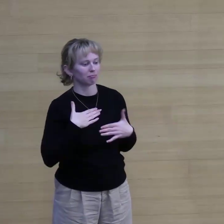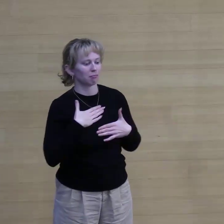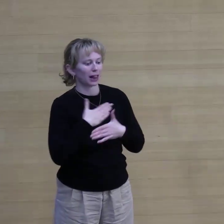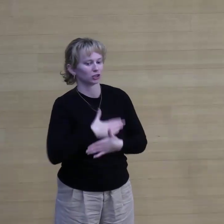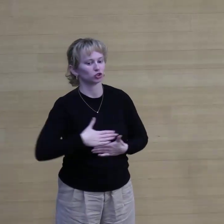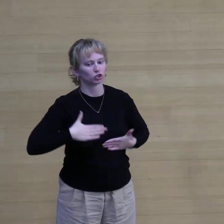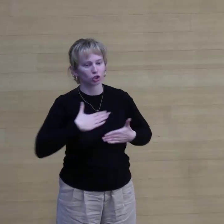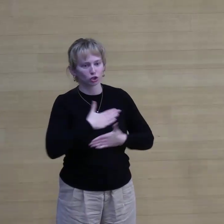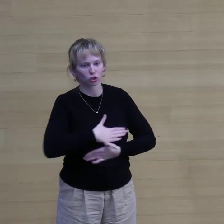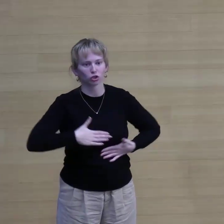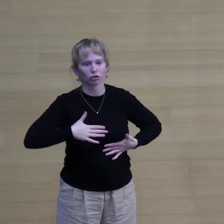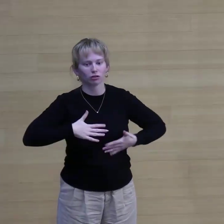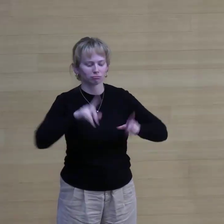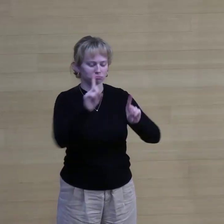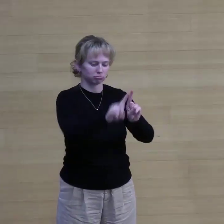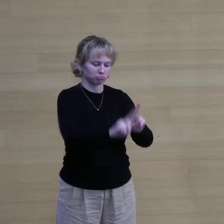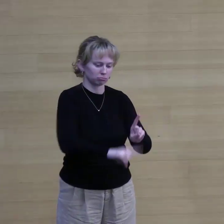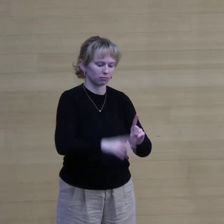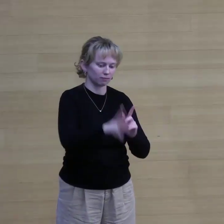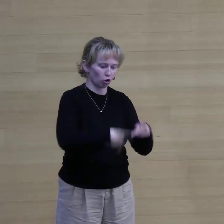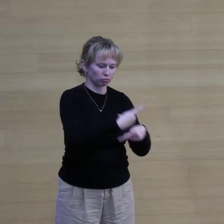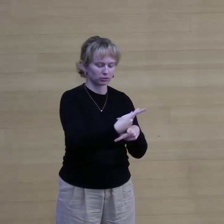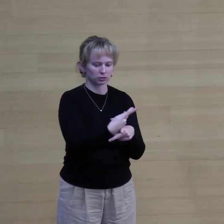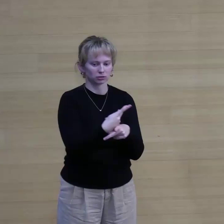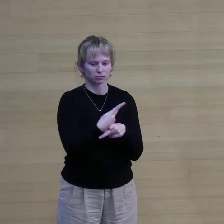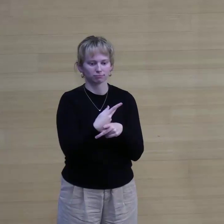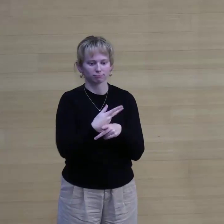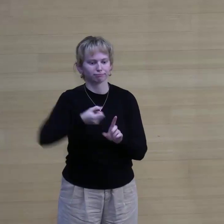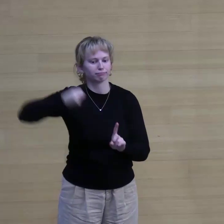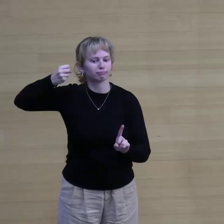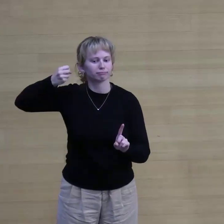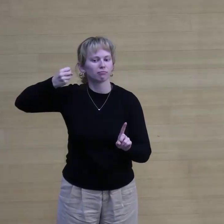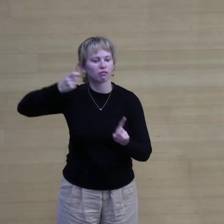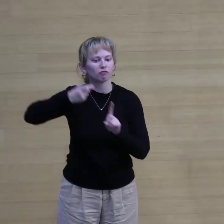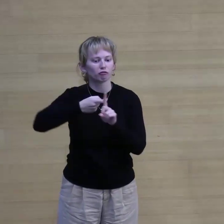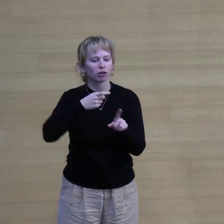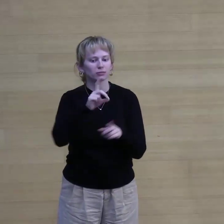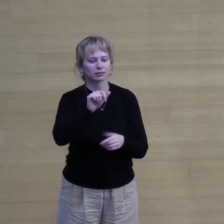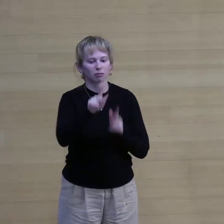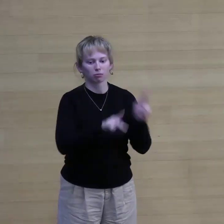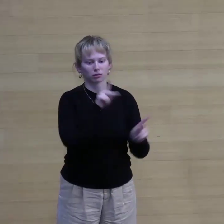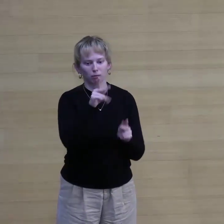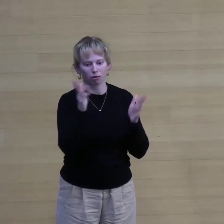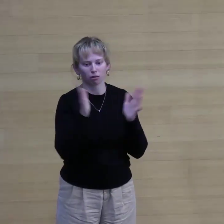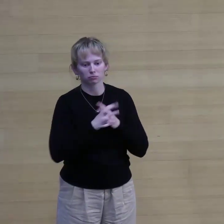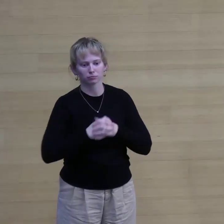pleasure in its various forms is gatekept from disabled people.